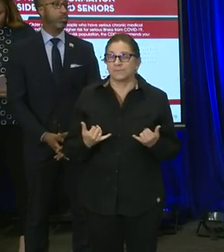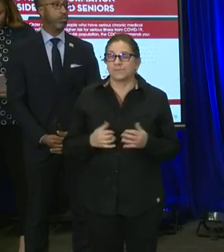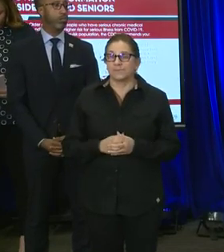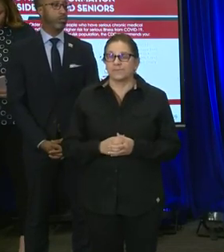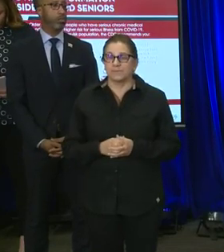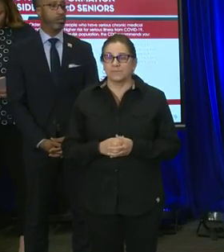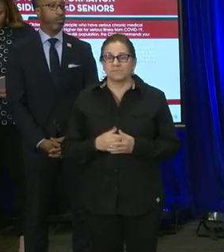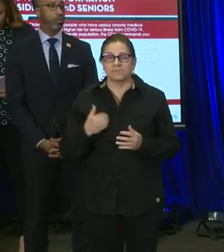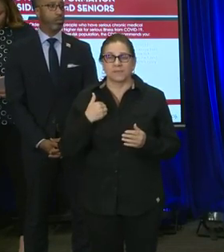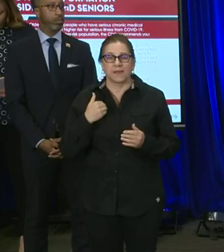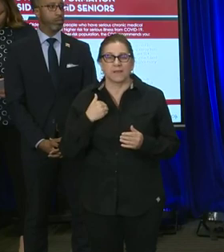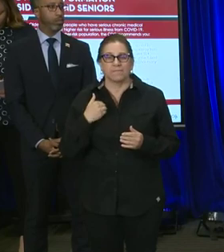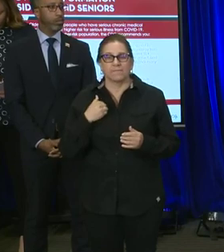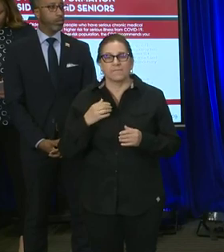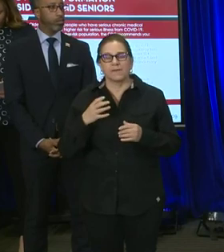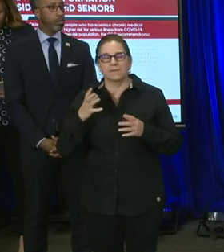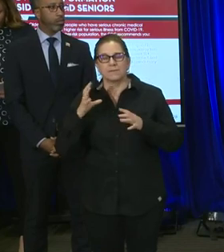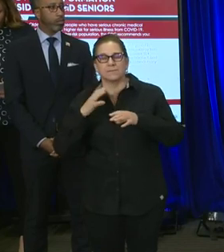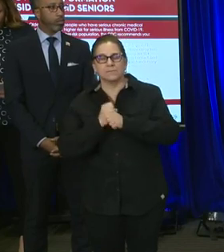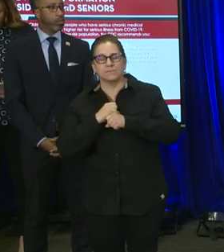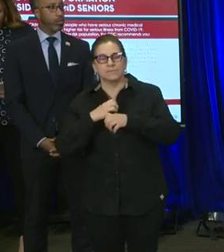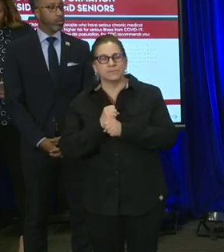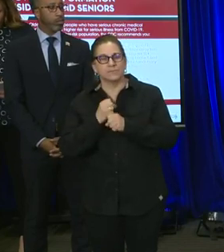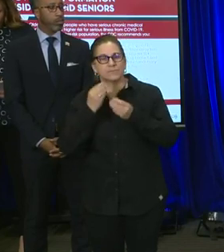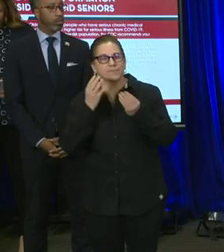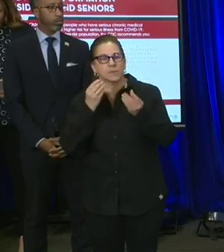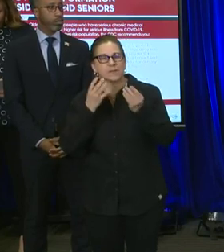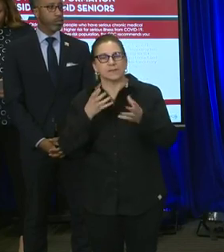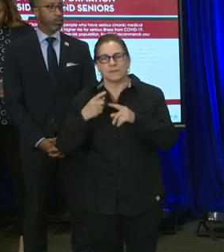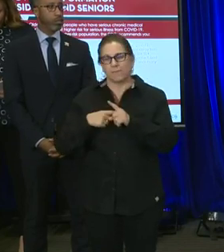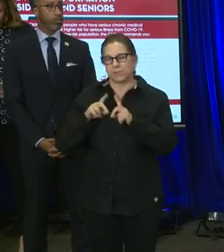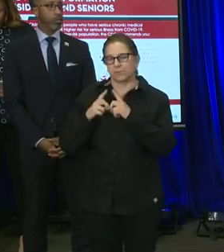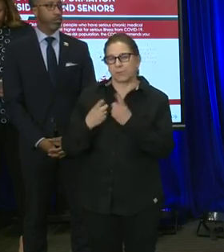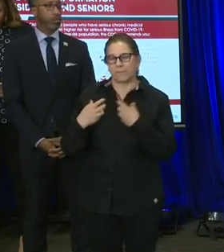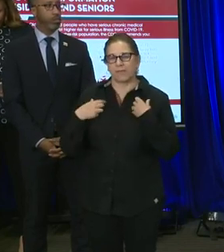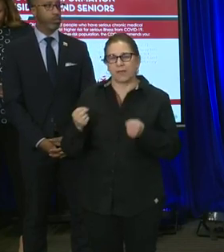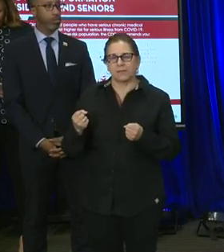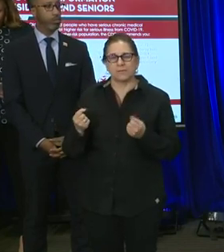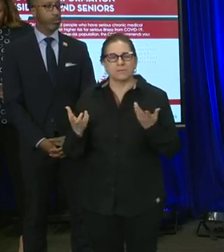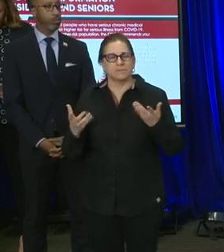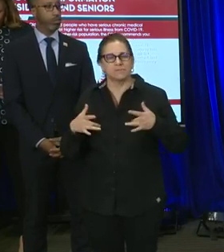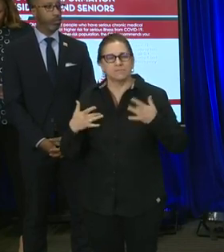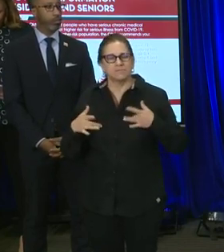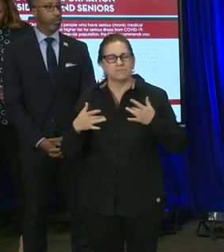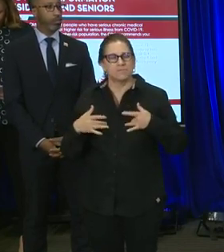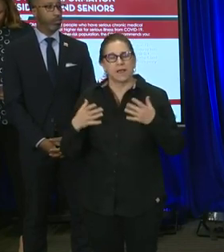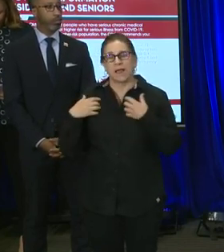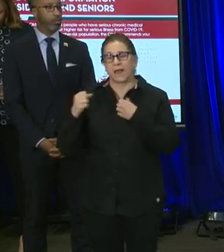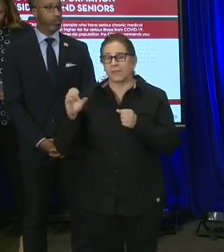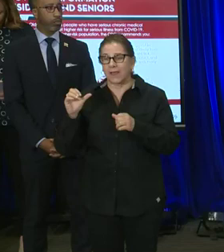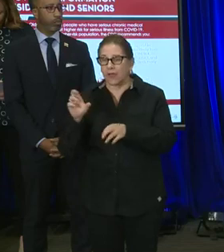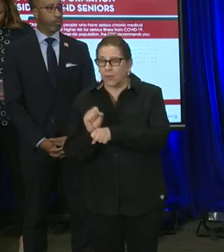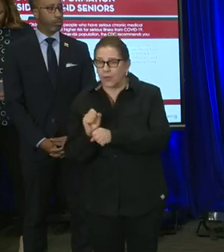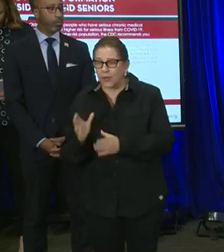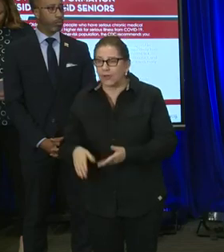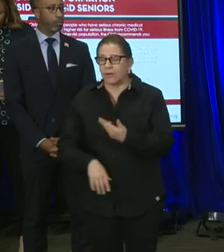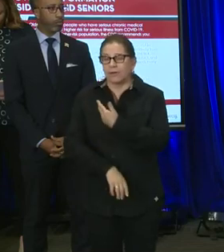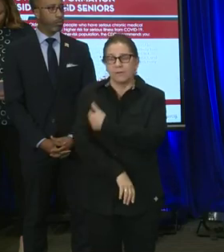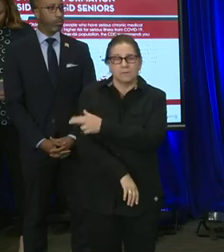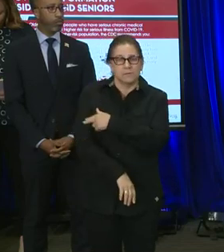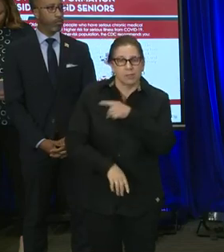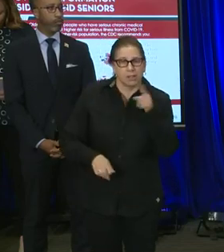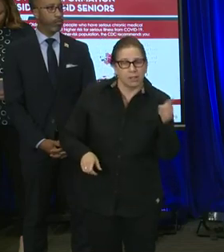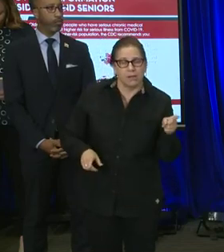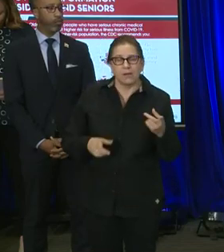from D.C. Health on the status of healthcare and hospital preparedness. A number of